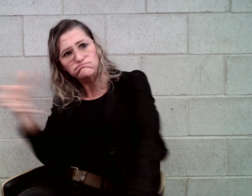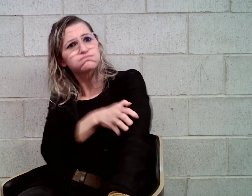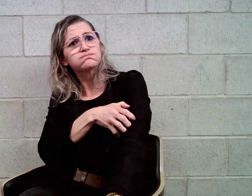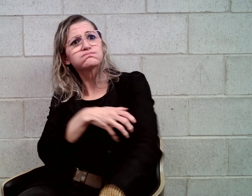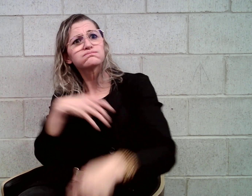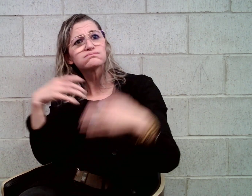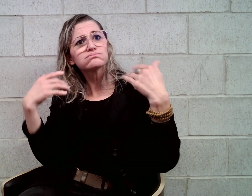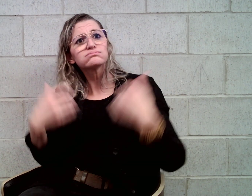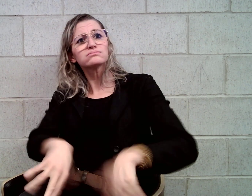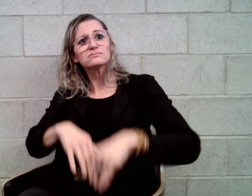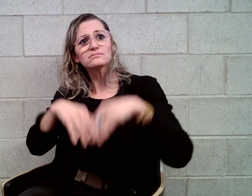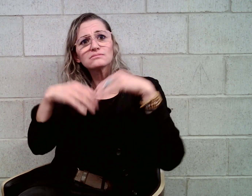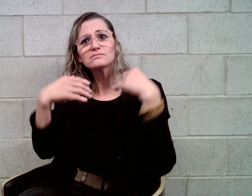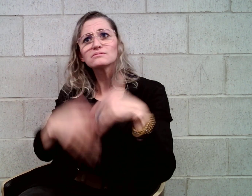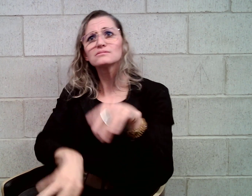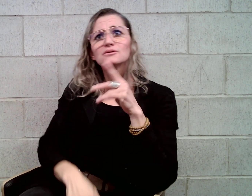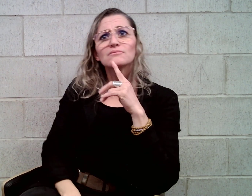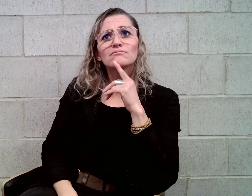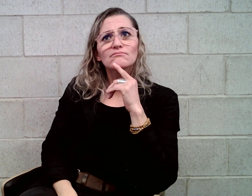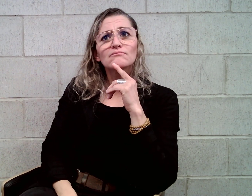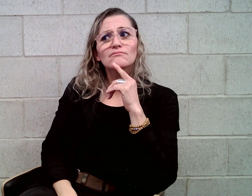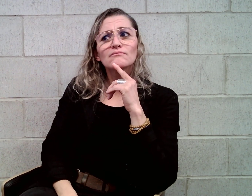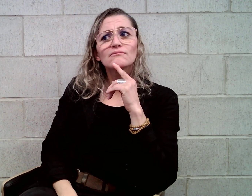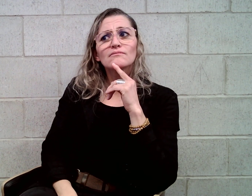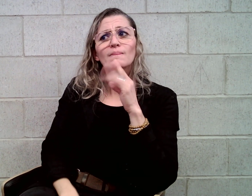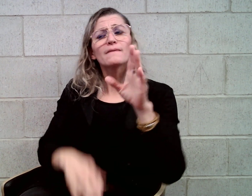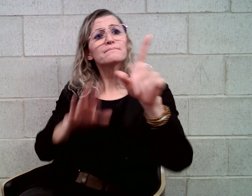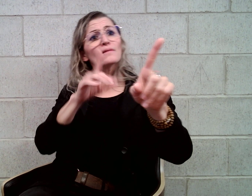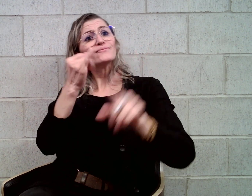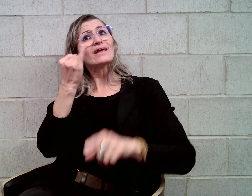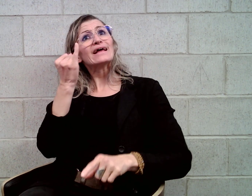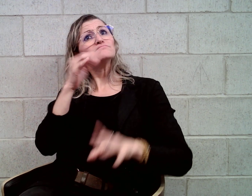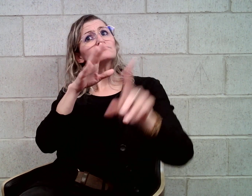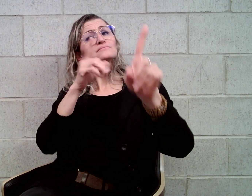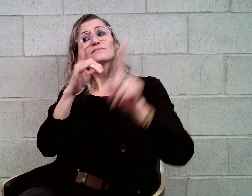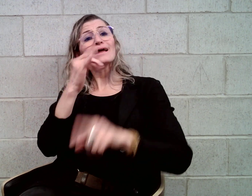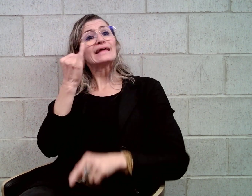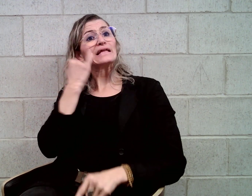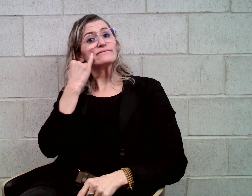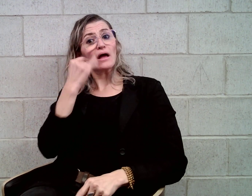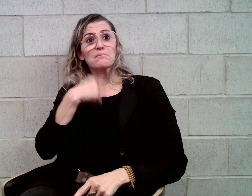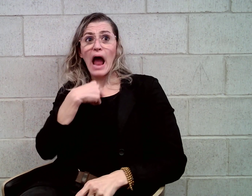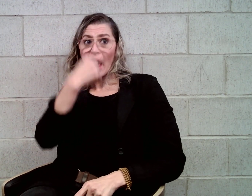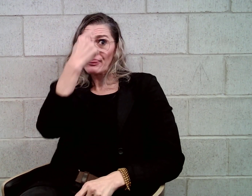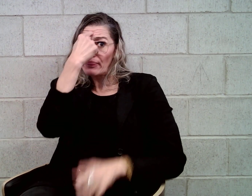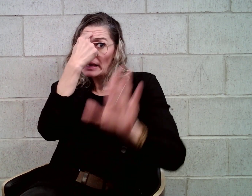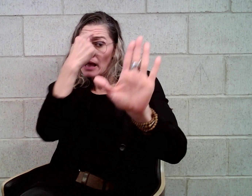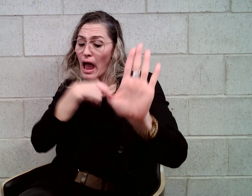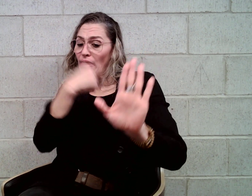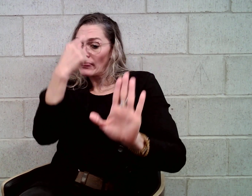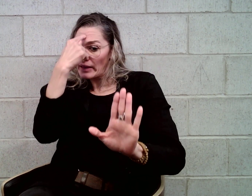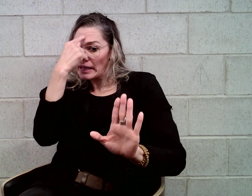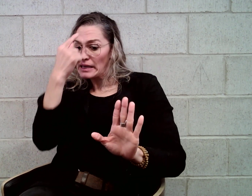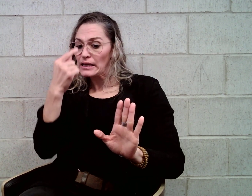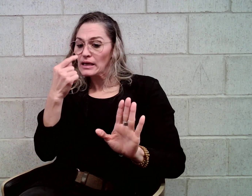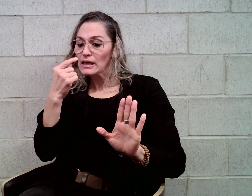is powerful to see us together doing that scene. And I